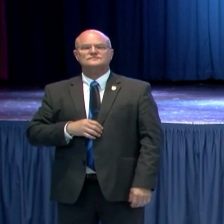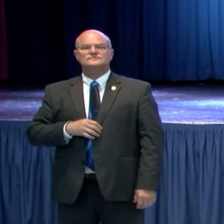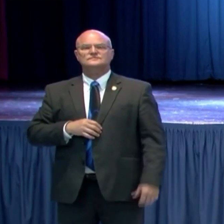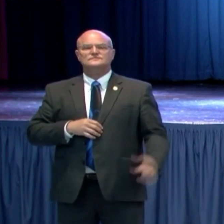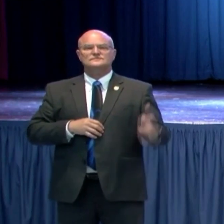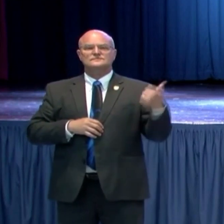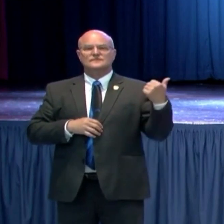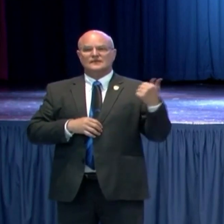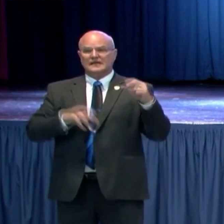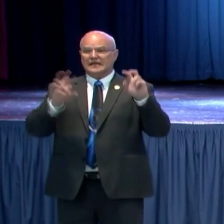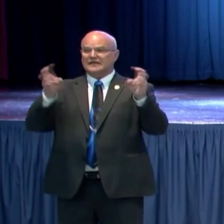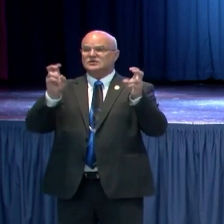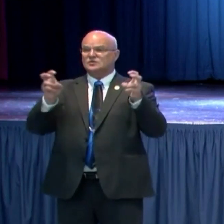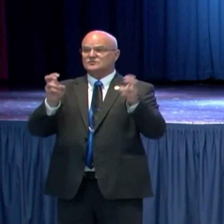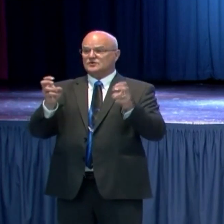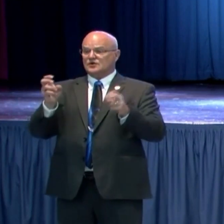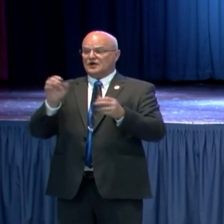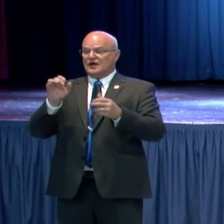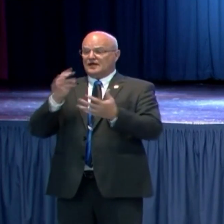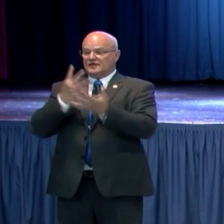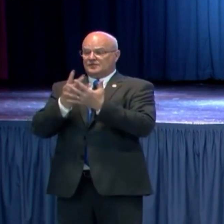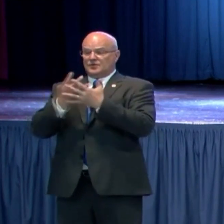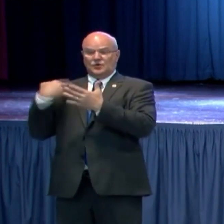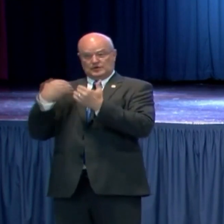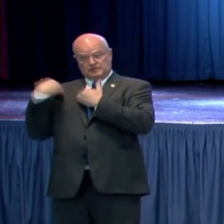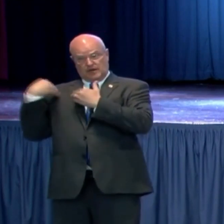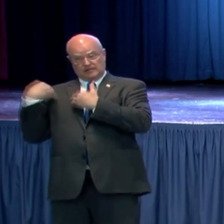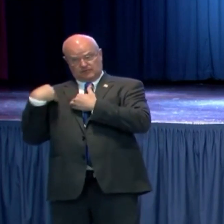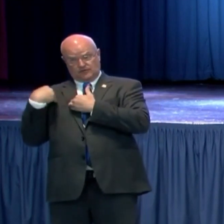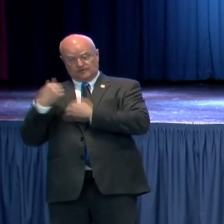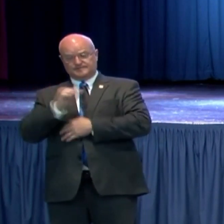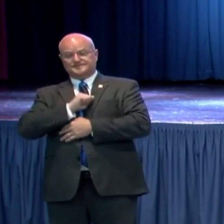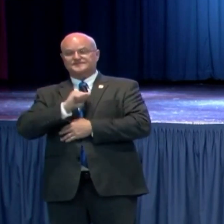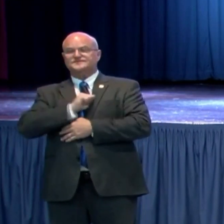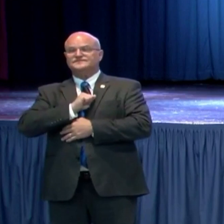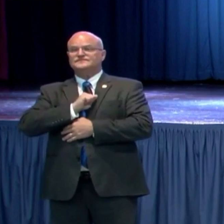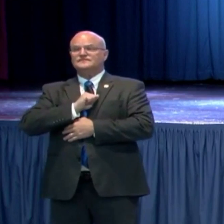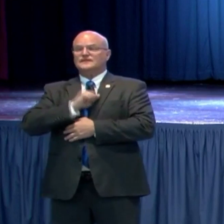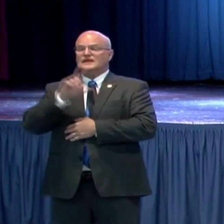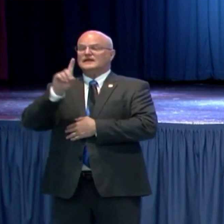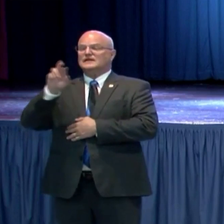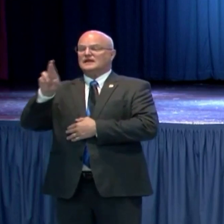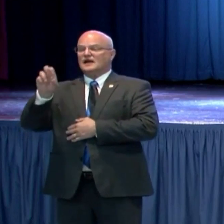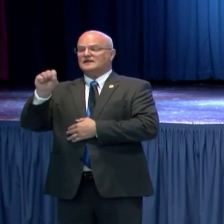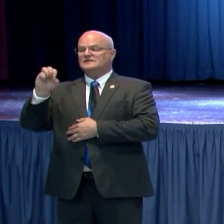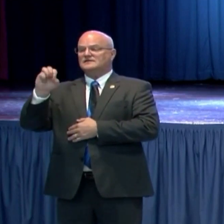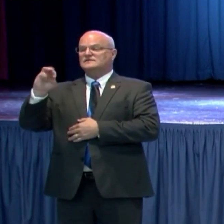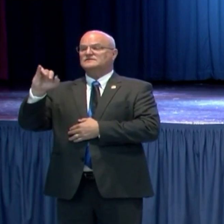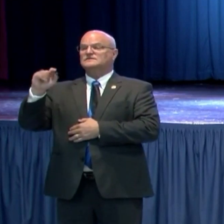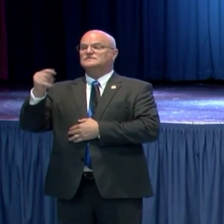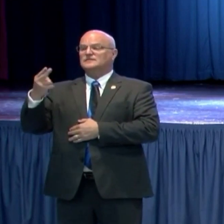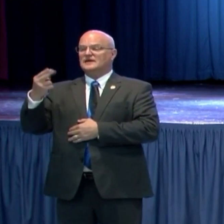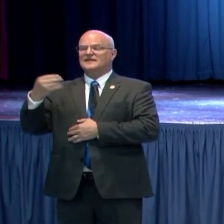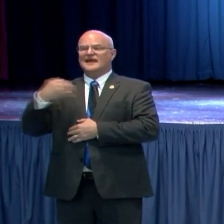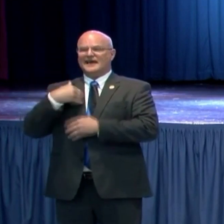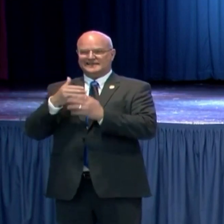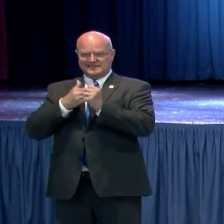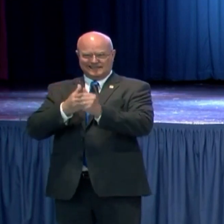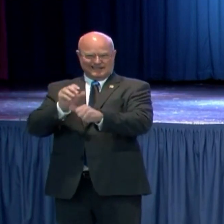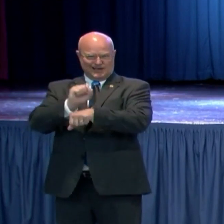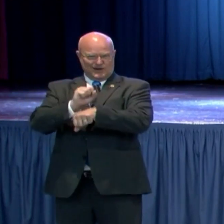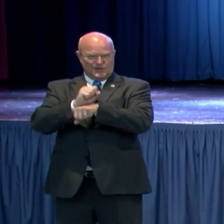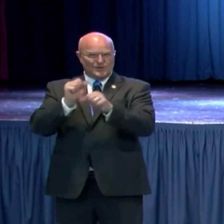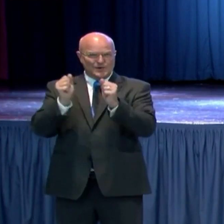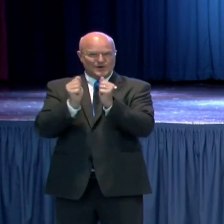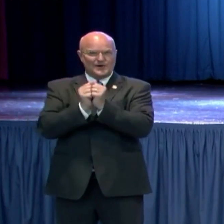of the ones that we are responsible for, Dr. Smith has the lead in it, working